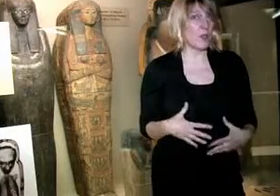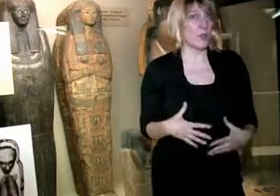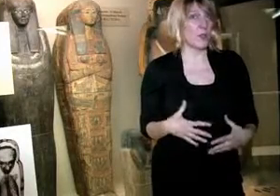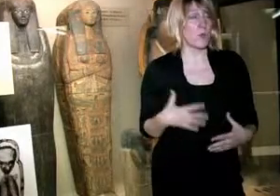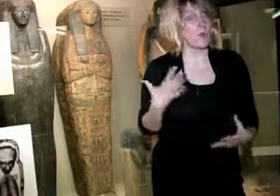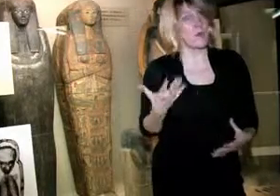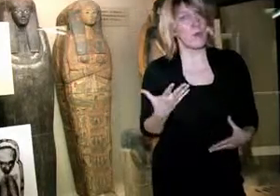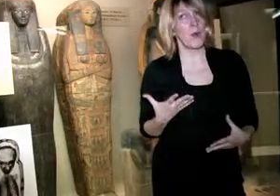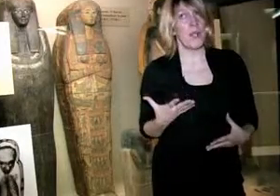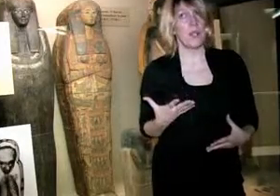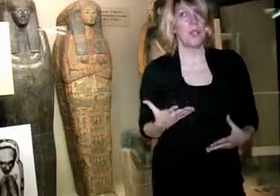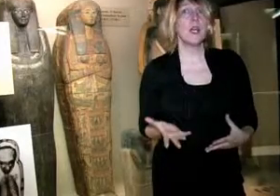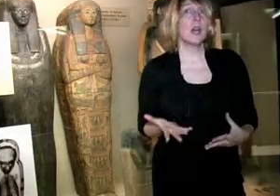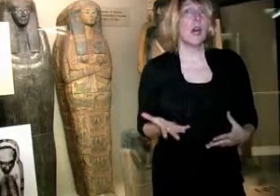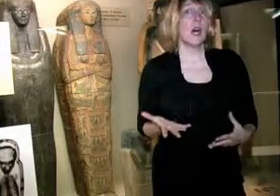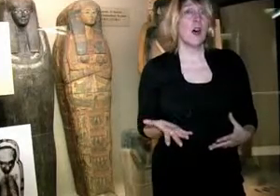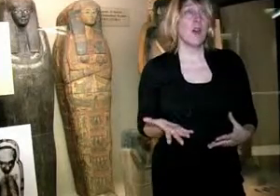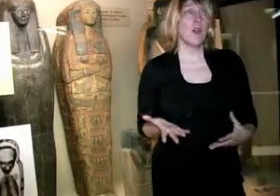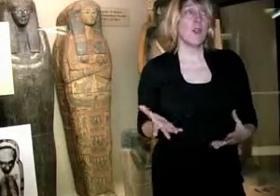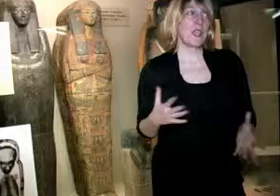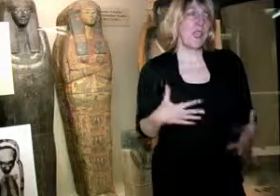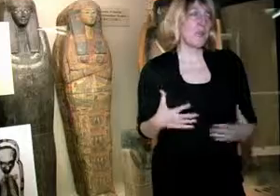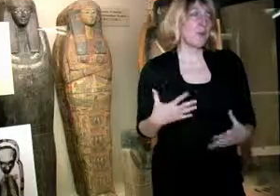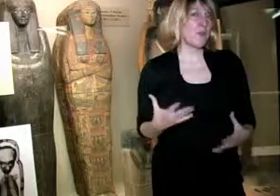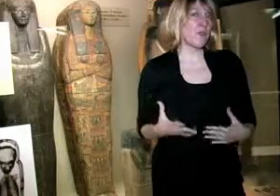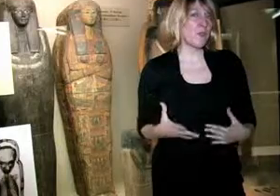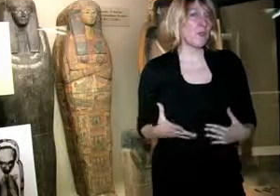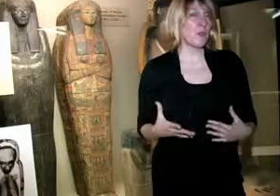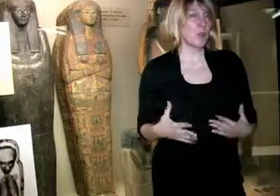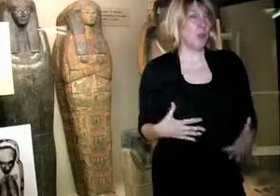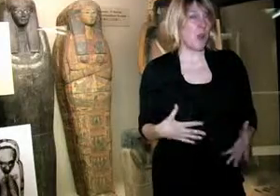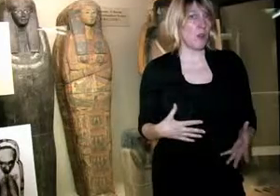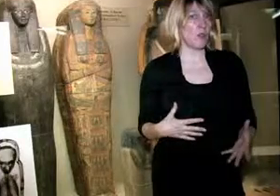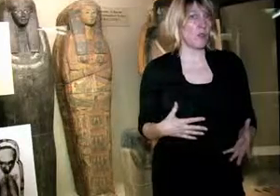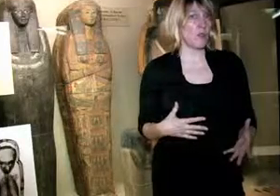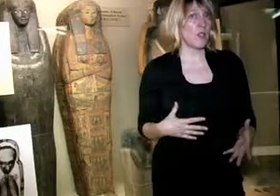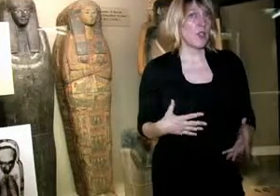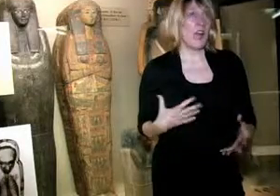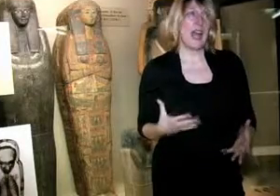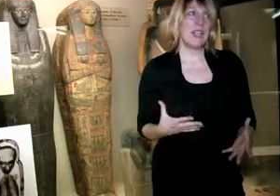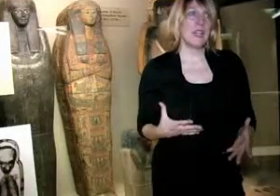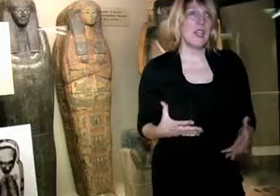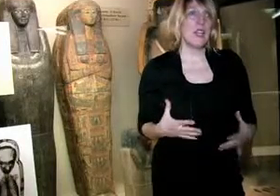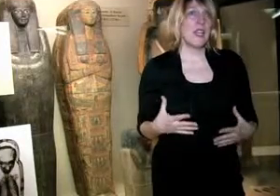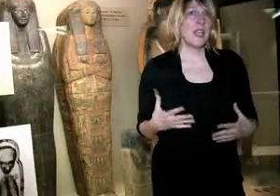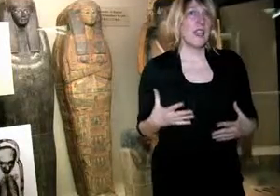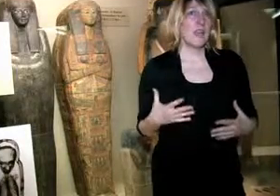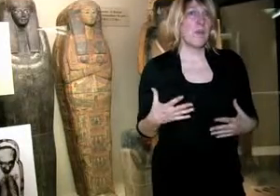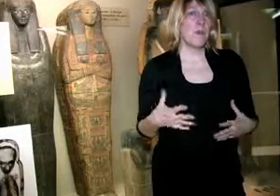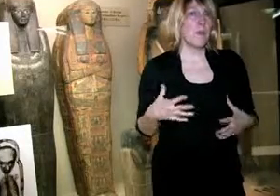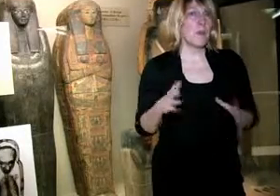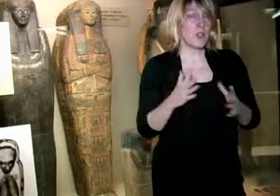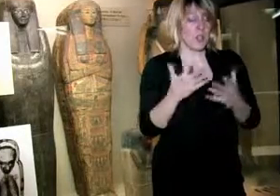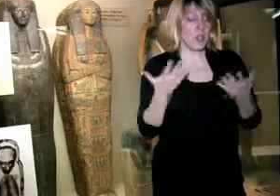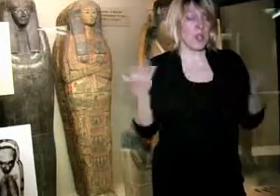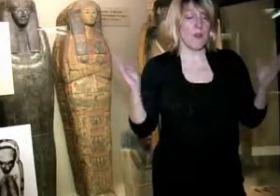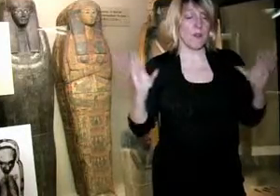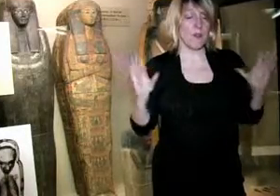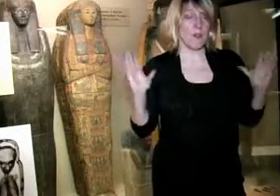organs or of the brain, those cavities were filled with salt. And the body was covered in